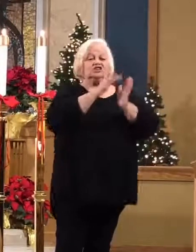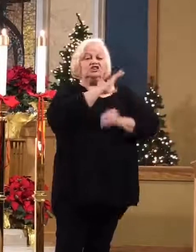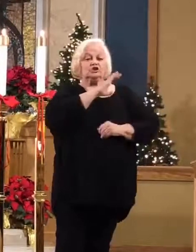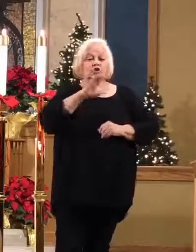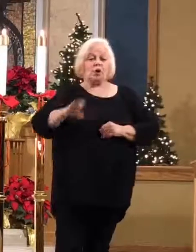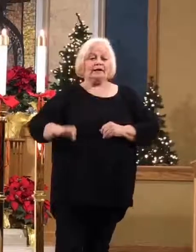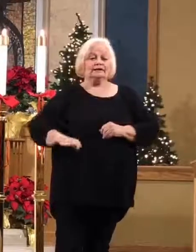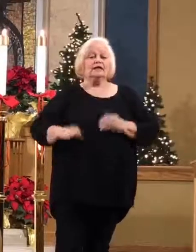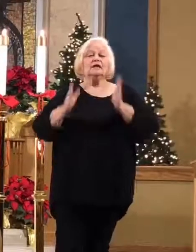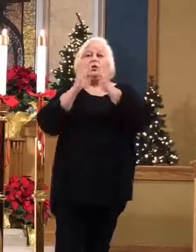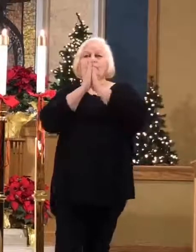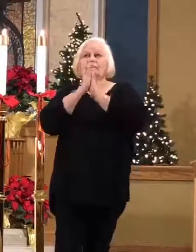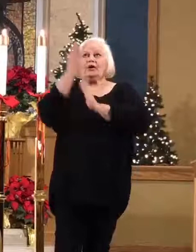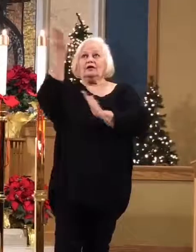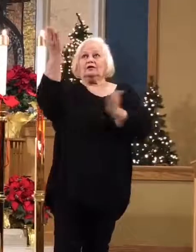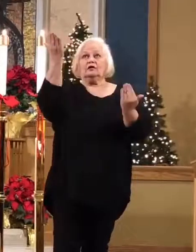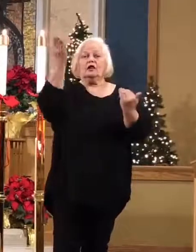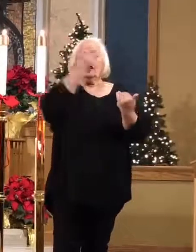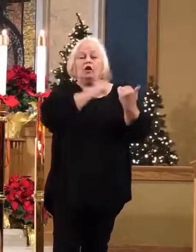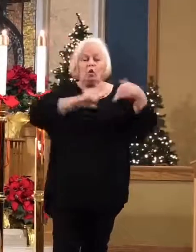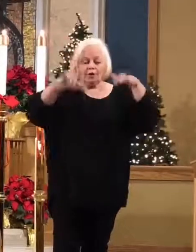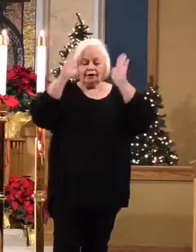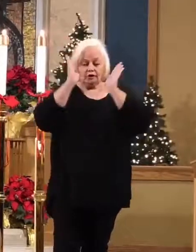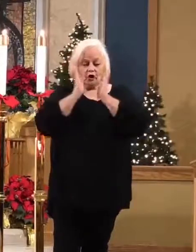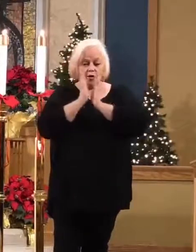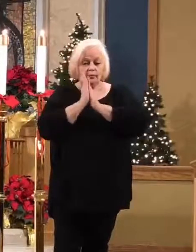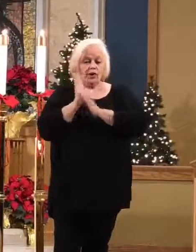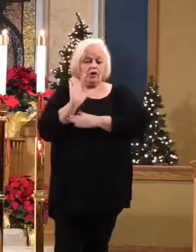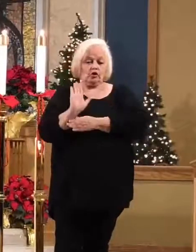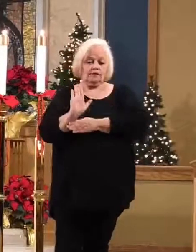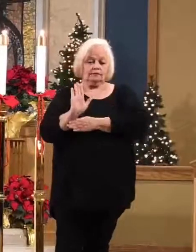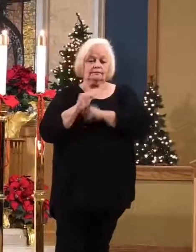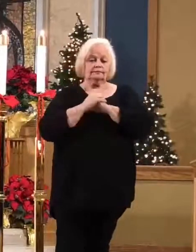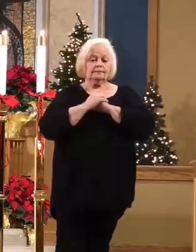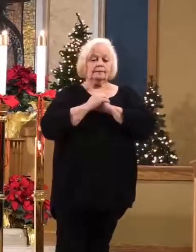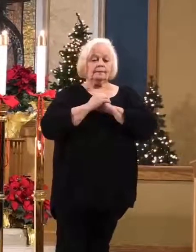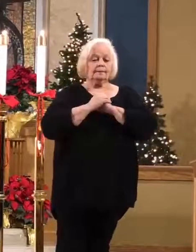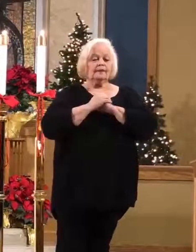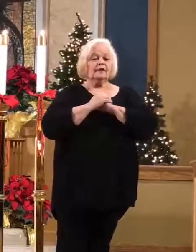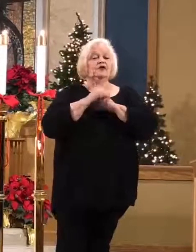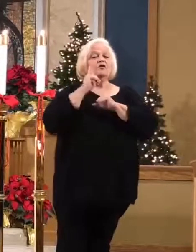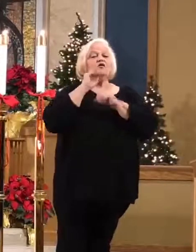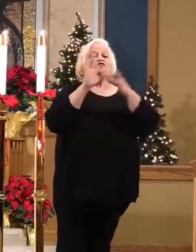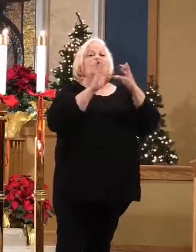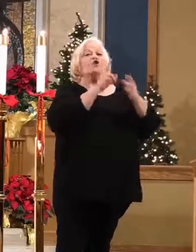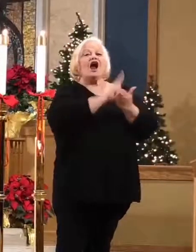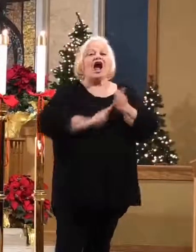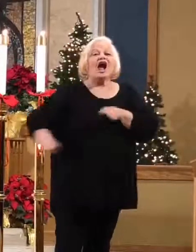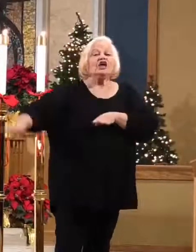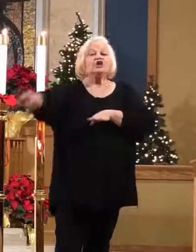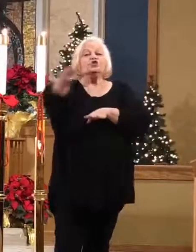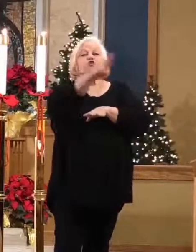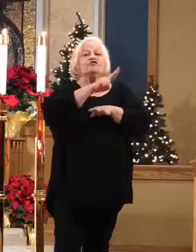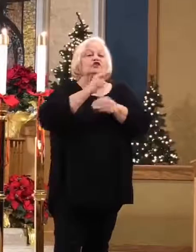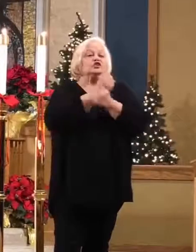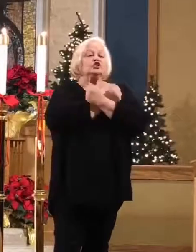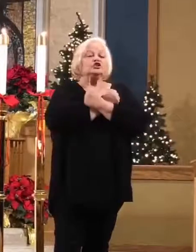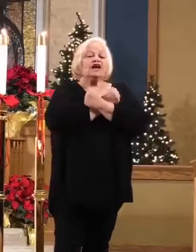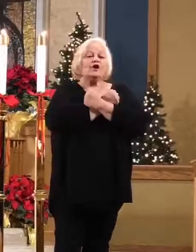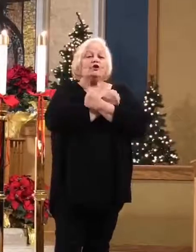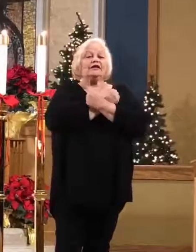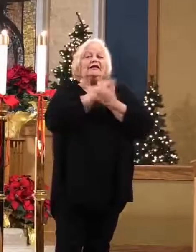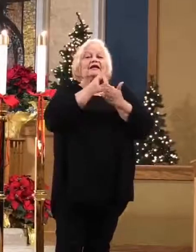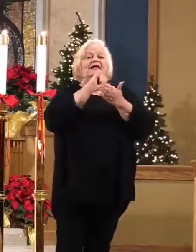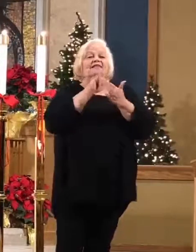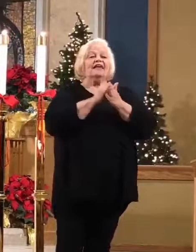of Jesus Christ. Let us pray to the Lord. Lord, hear our prayer. for a universal charity, that all